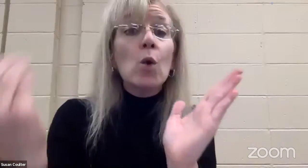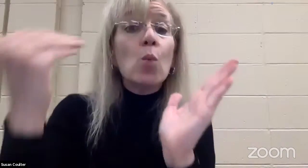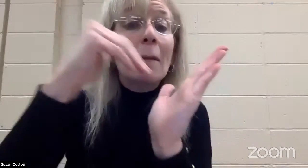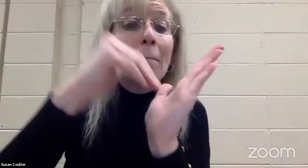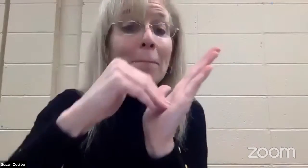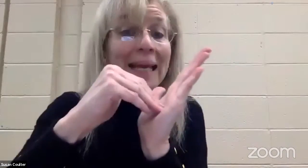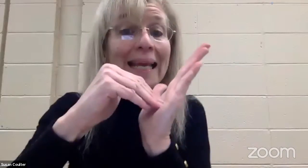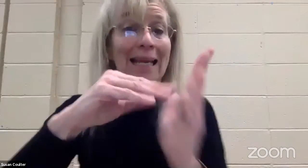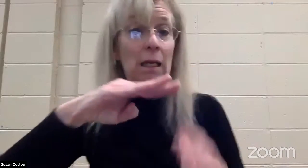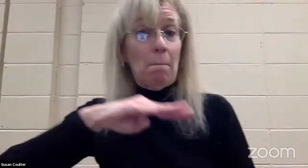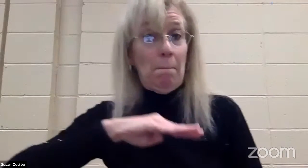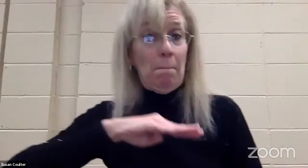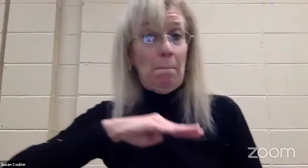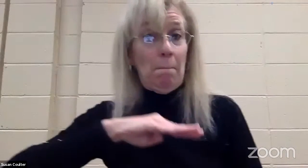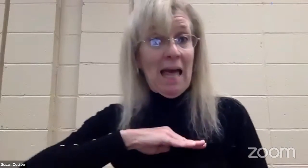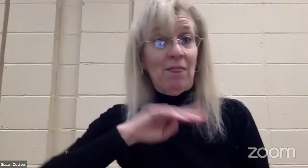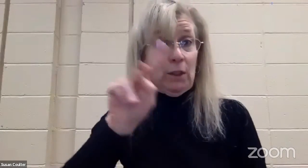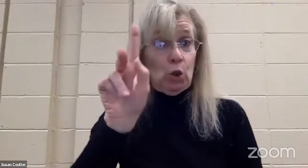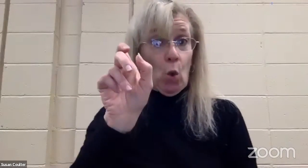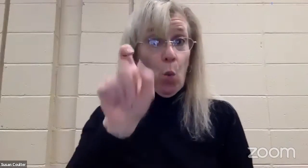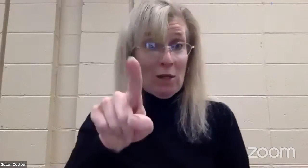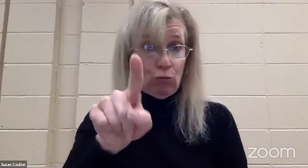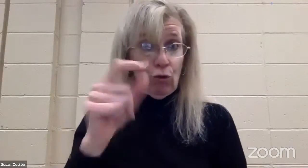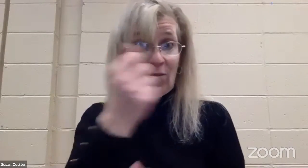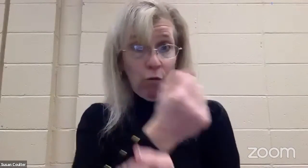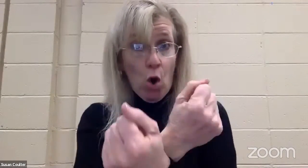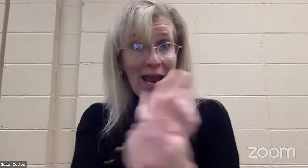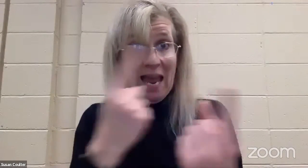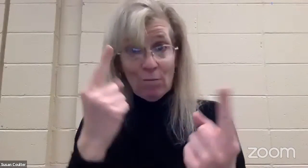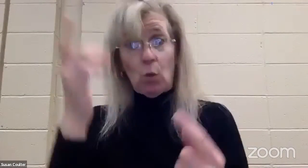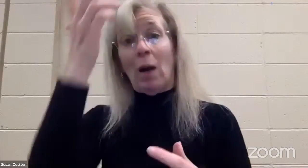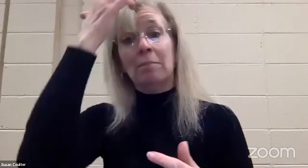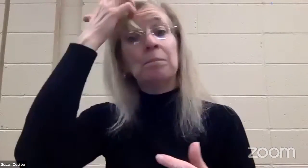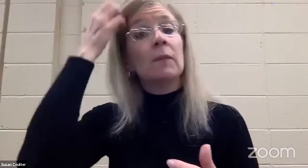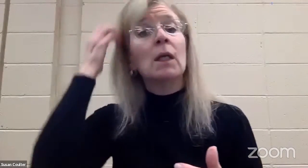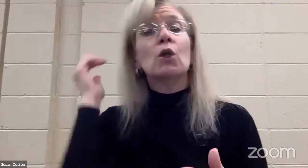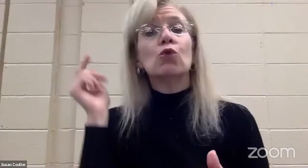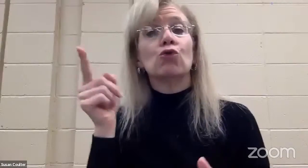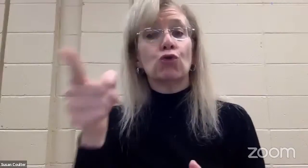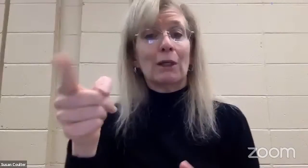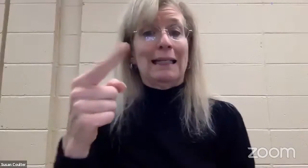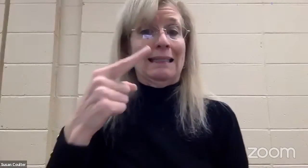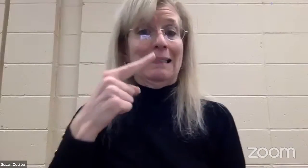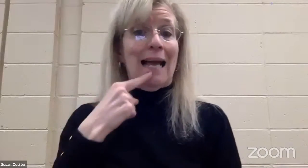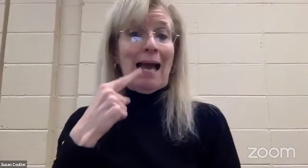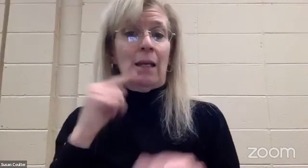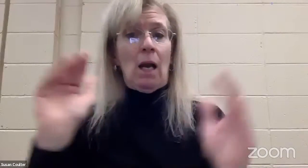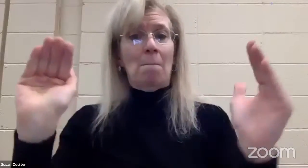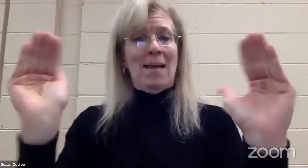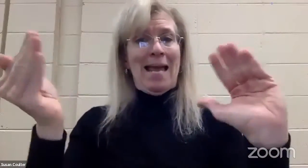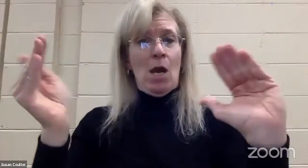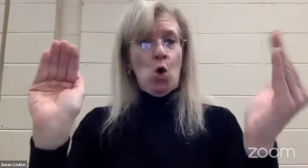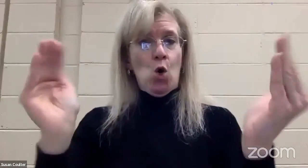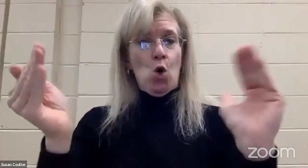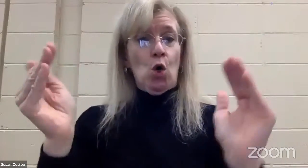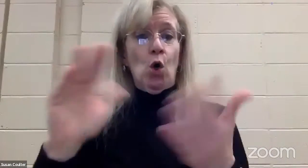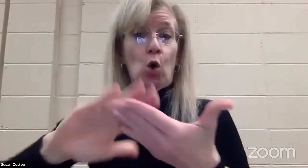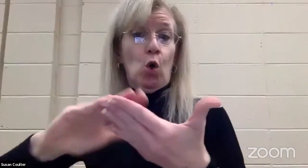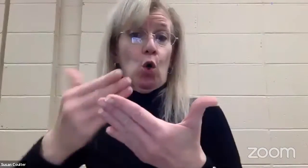I'm going to repeat Beth's question for everyone. She said